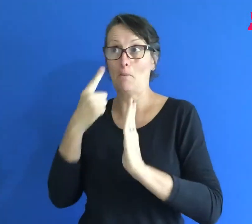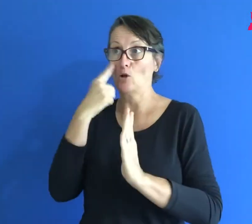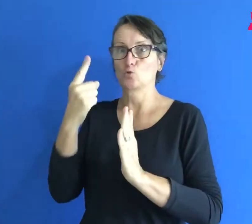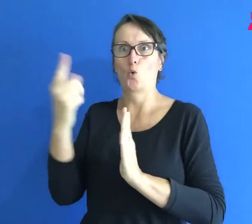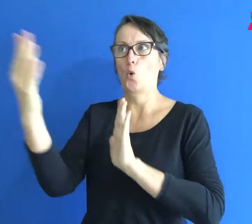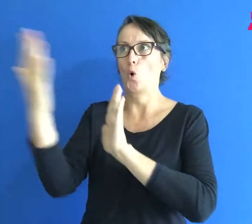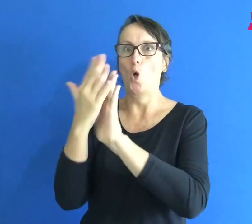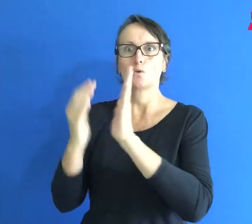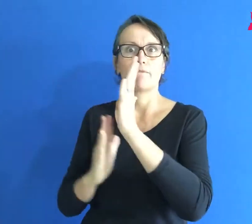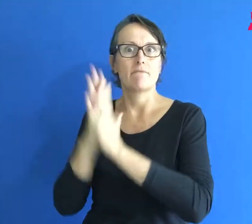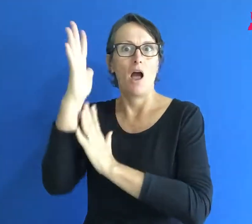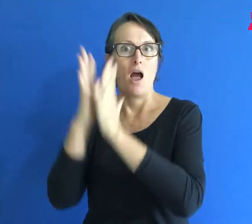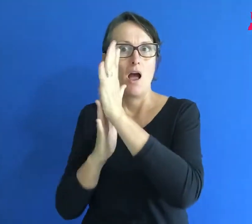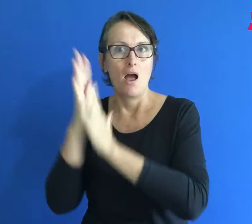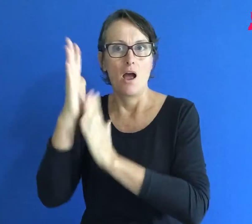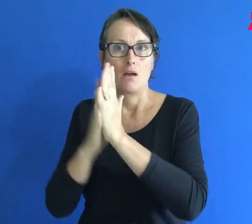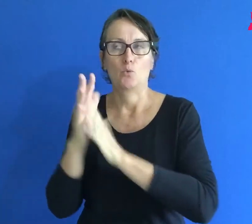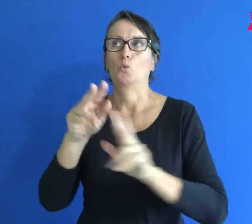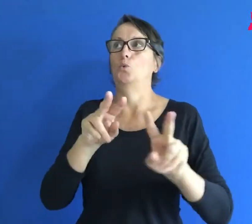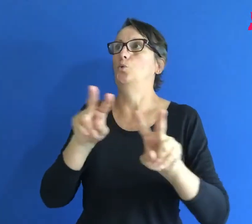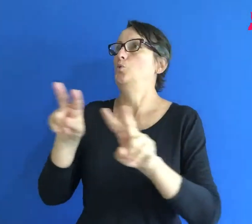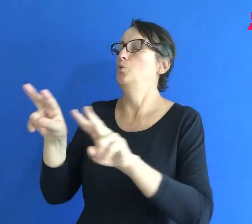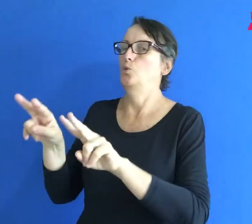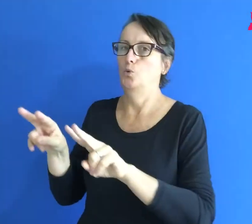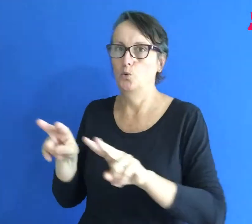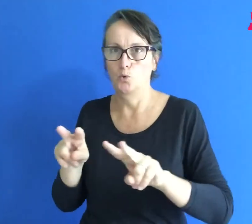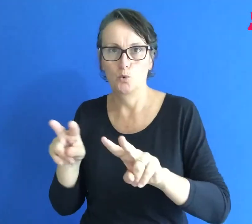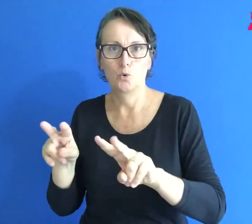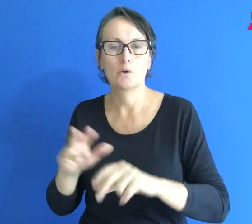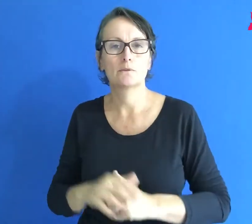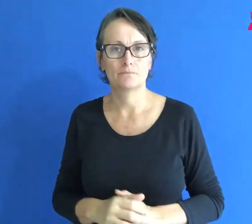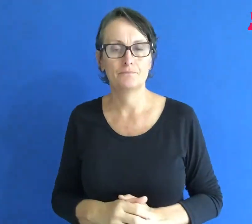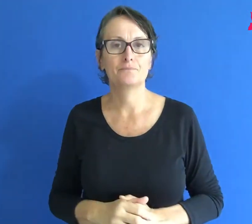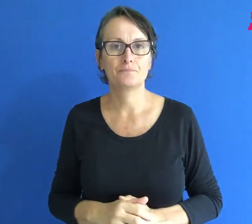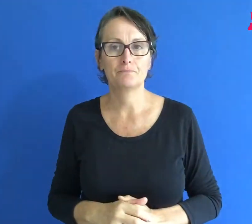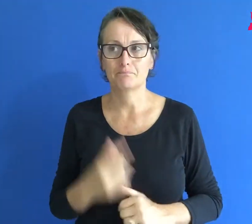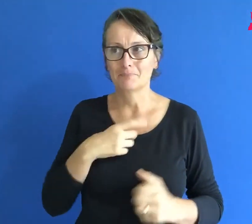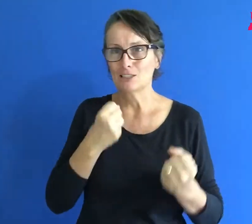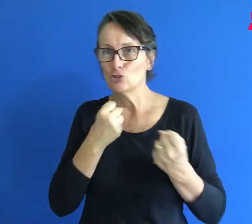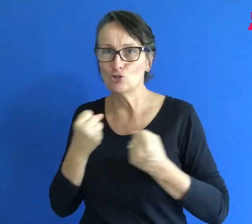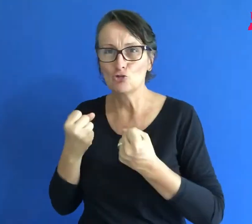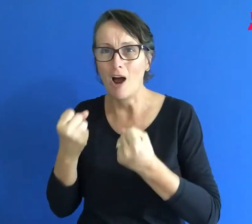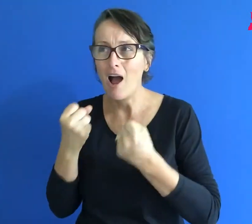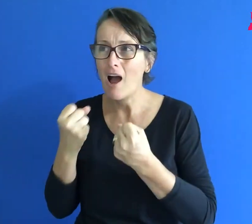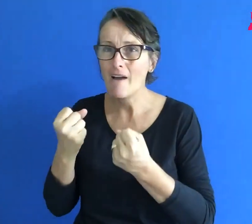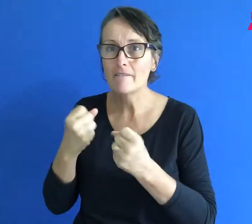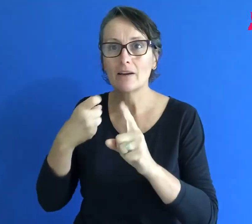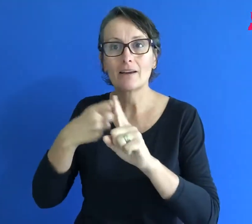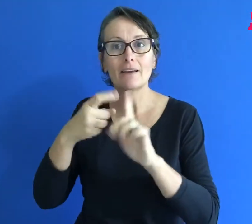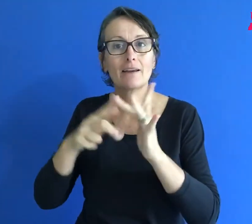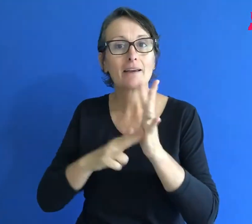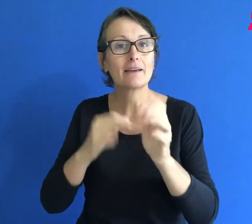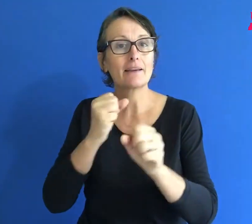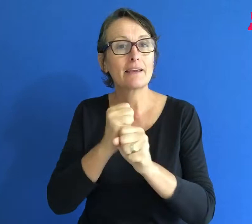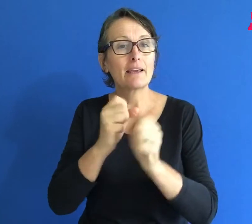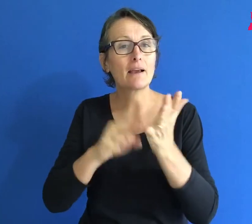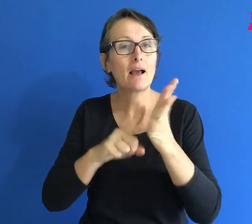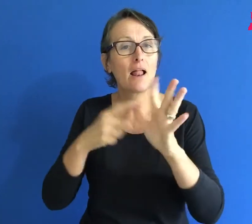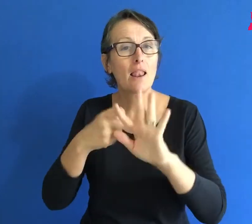were in Whittlesea, we weren't being threatened by the fire itself. So driving up the road into Kinglake from Whittlesea,